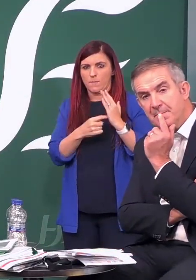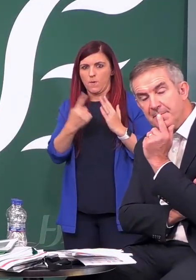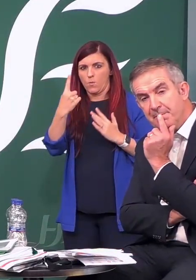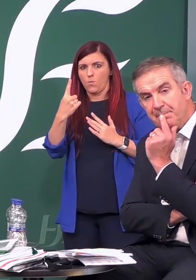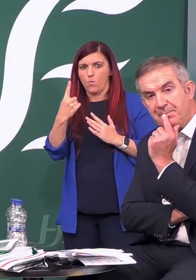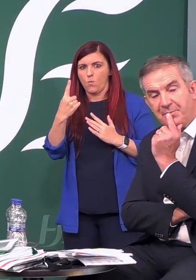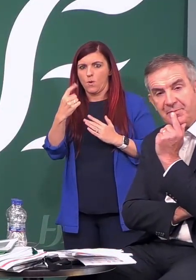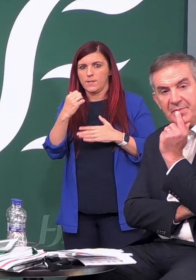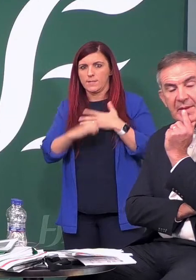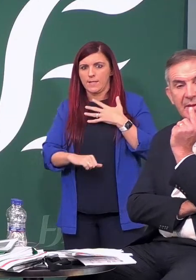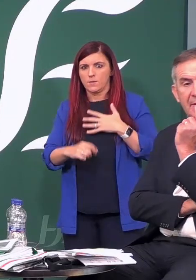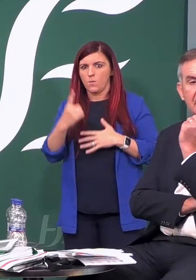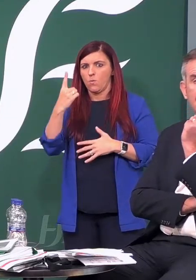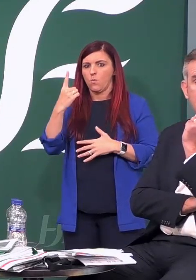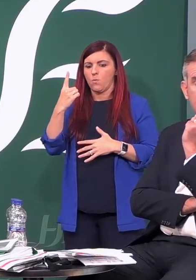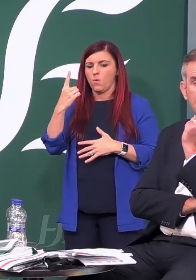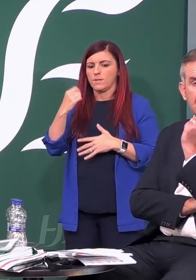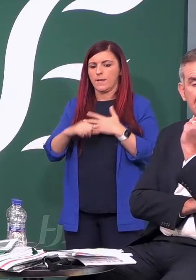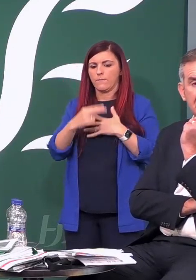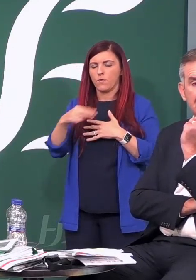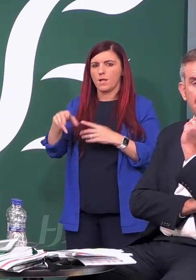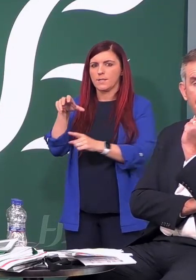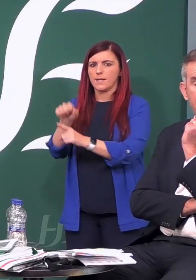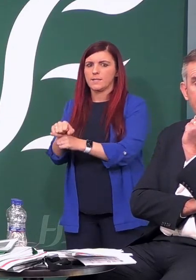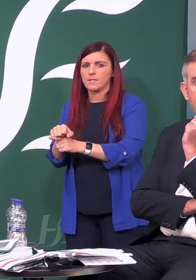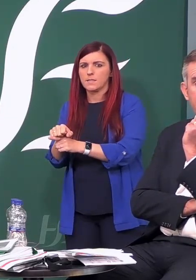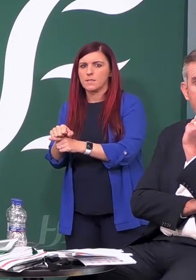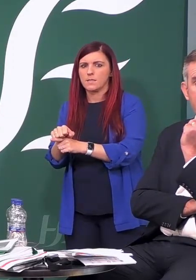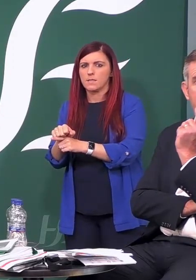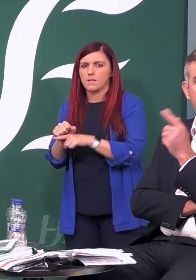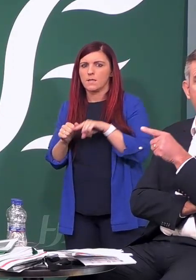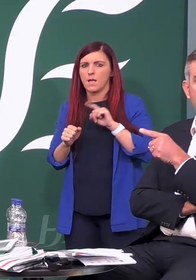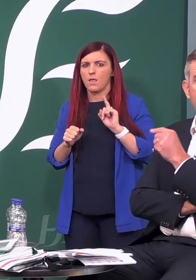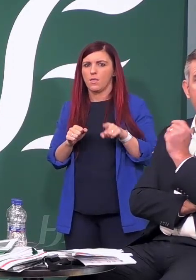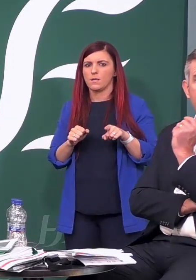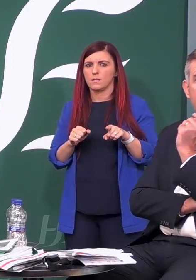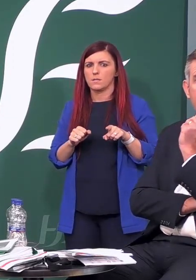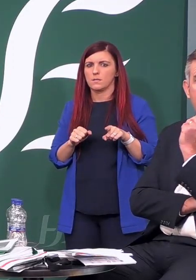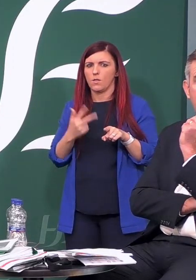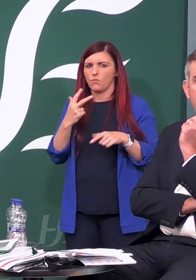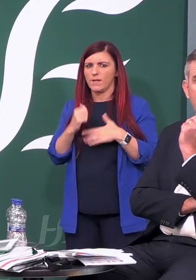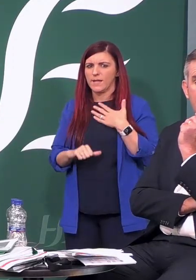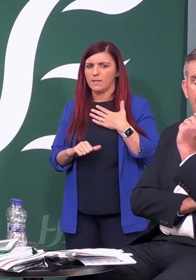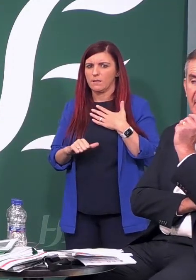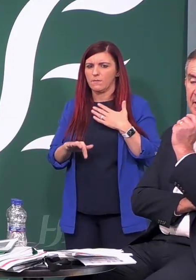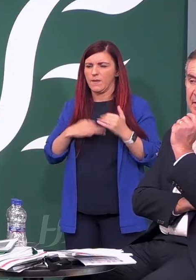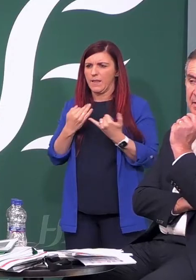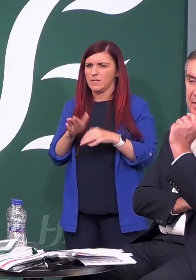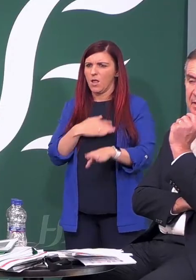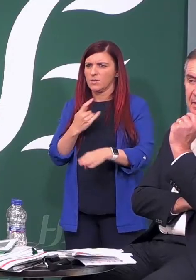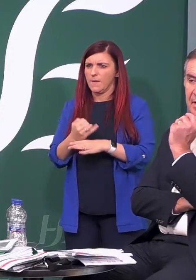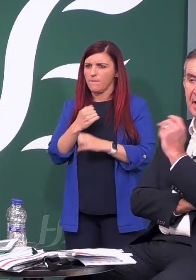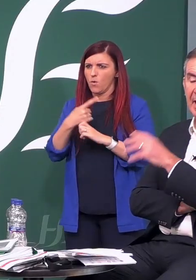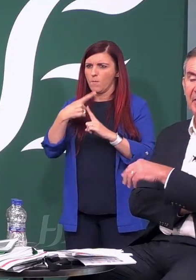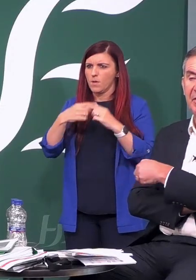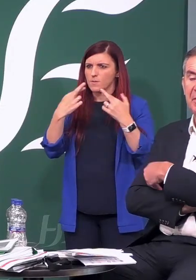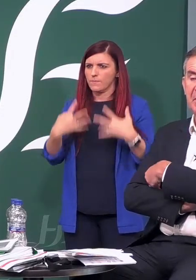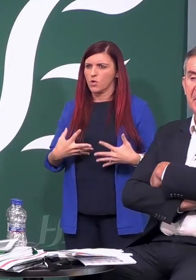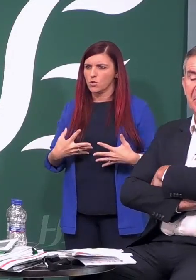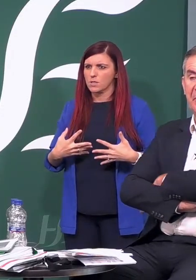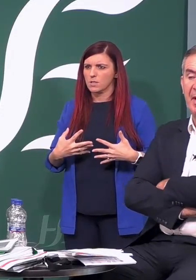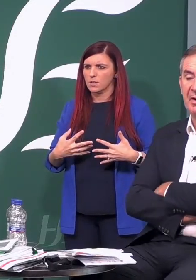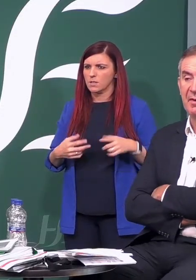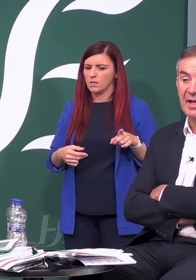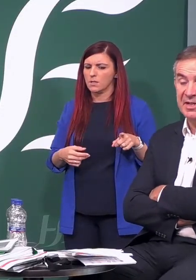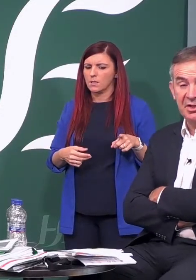detected and 1 day for not detected. Is that the first time we've seen it stretch out to 3 days? That seems like a long time to be waiting for a result. Yeah, so